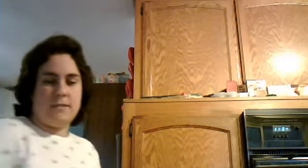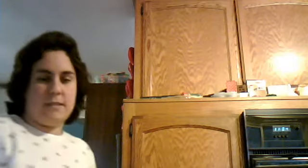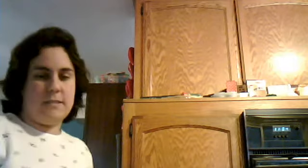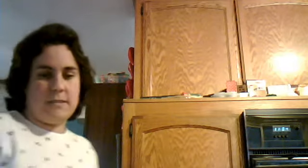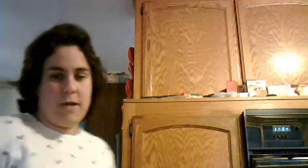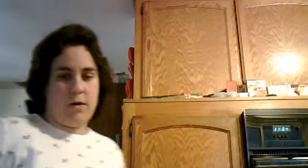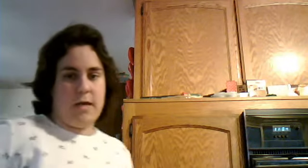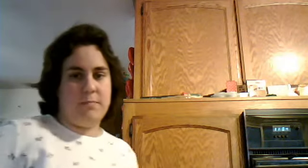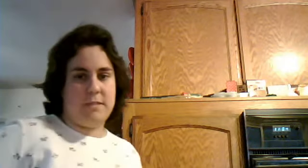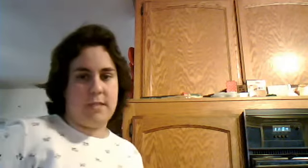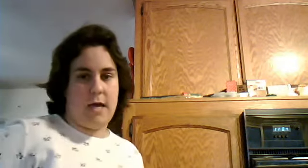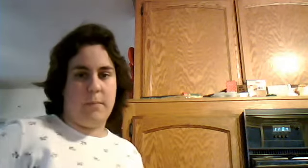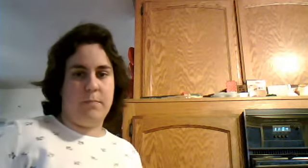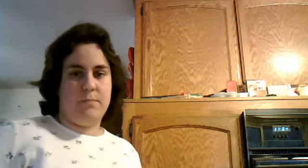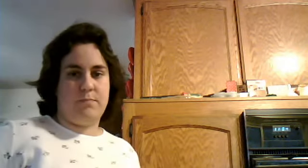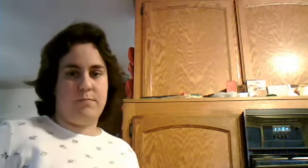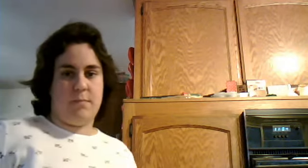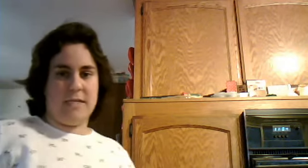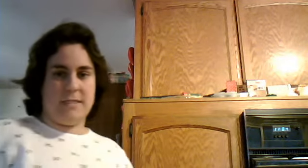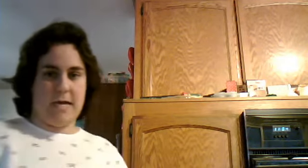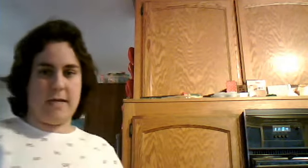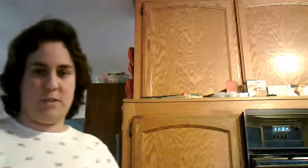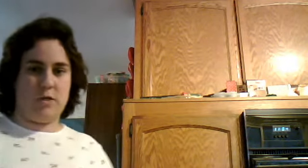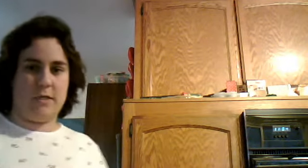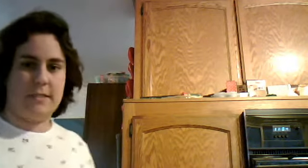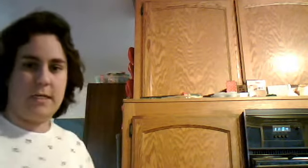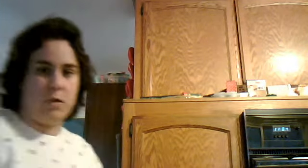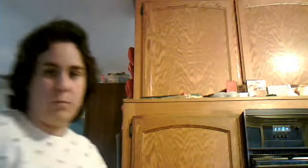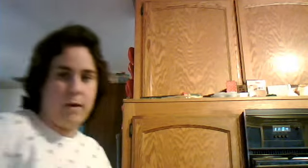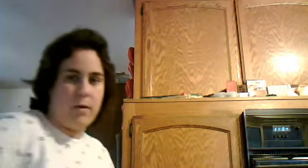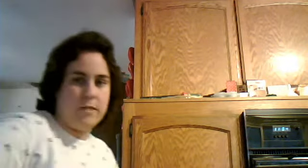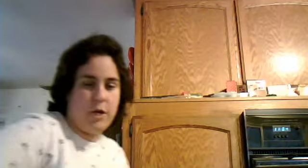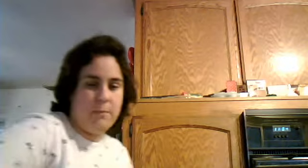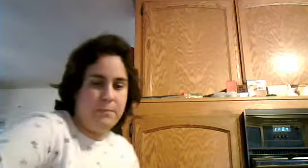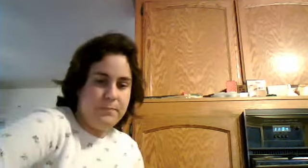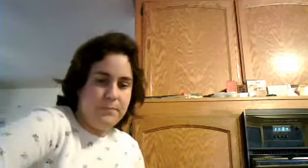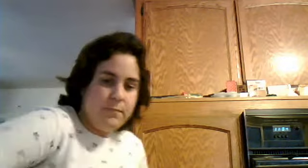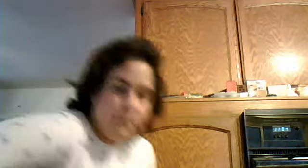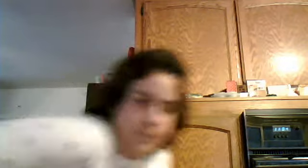Since it's at your hips, I'm gonna stand up so you can see it a little better on the chair.